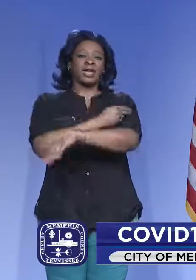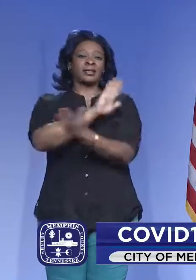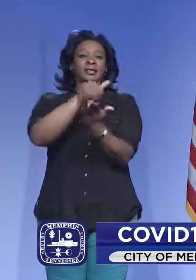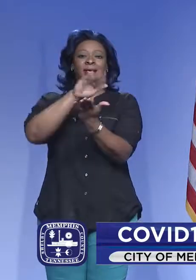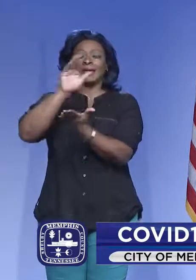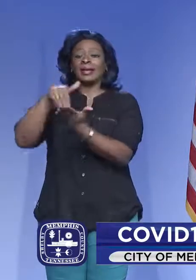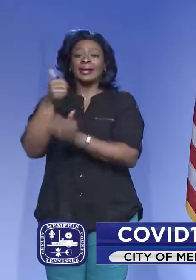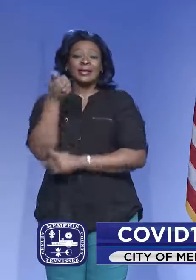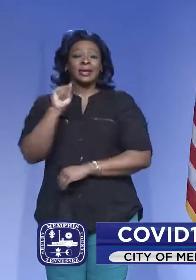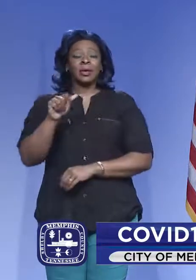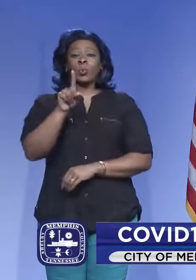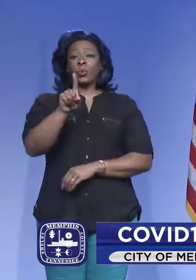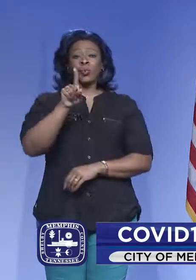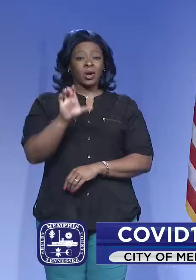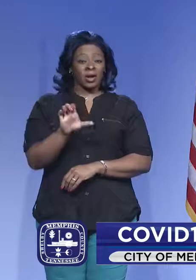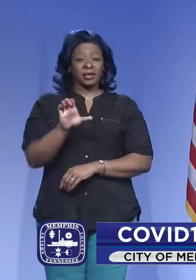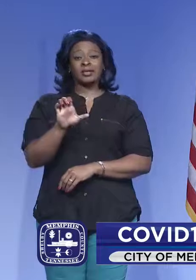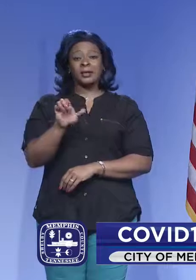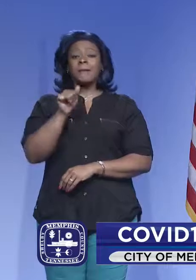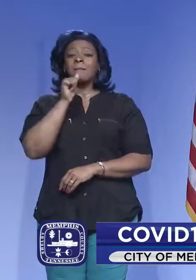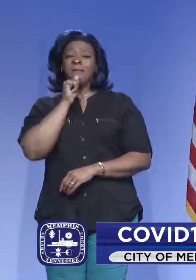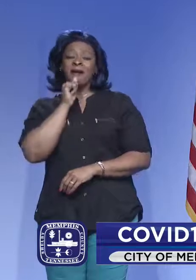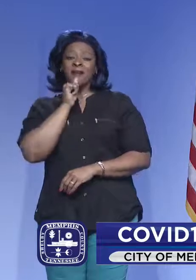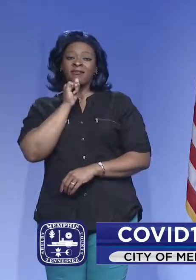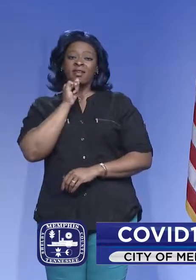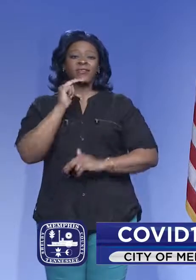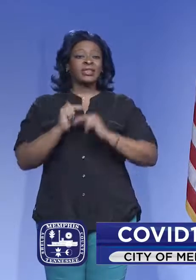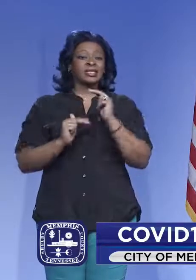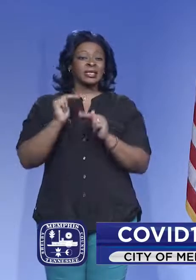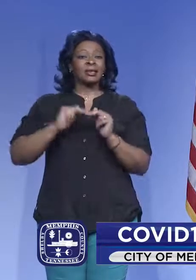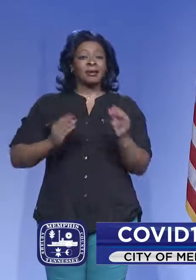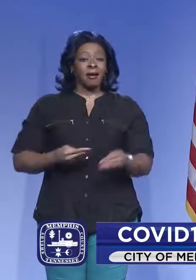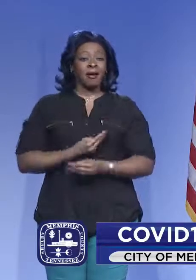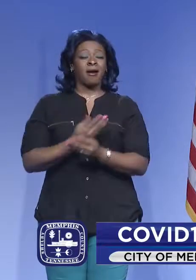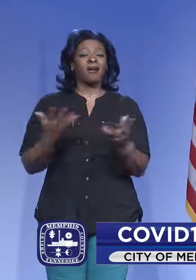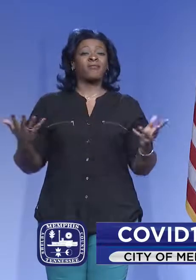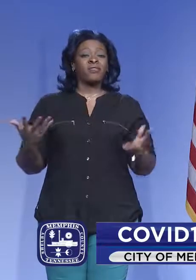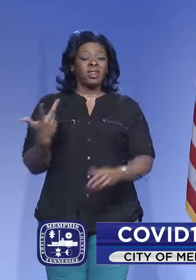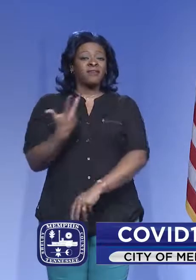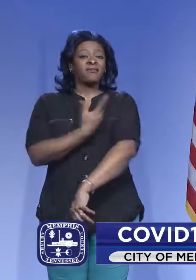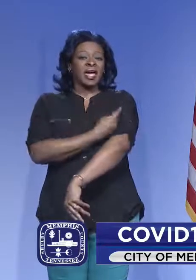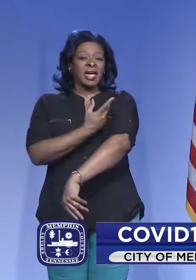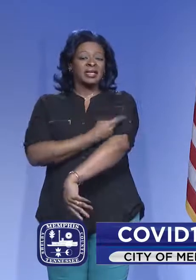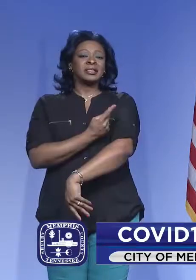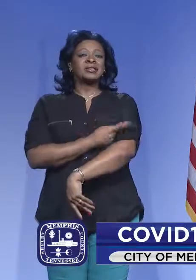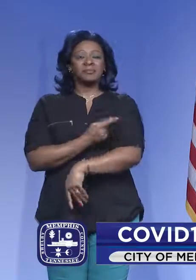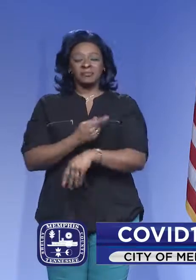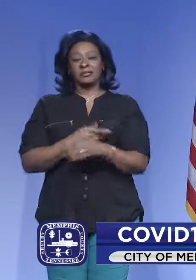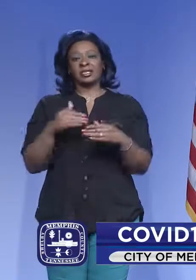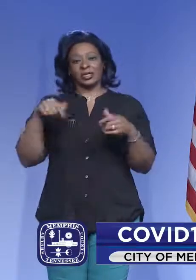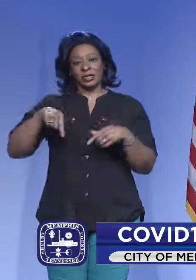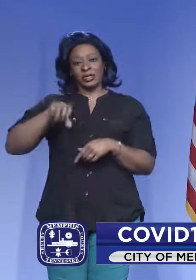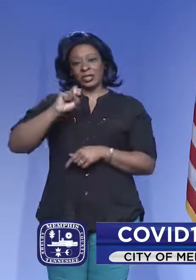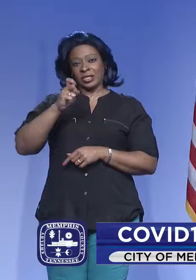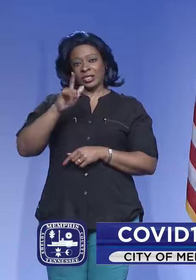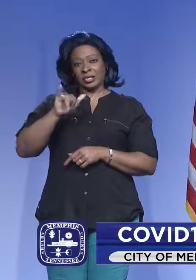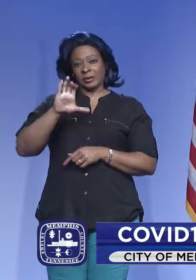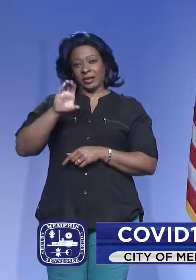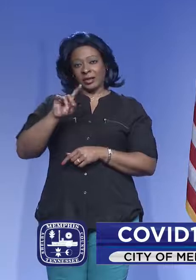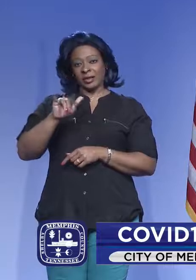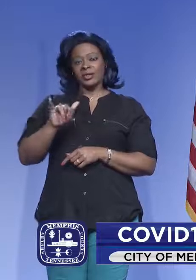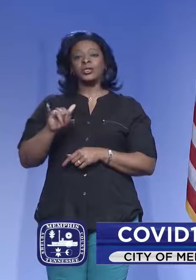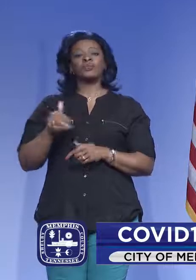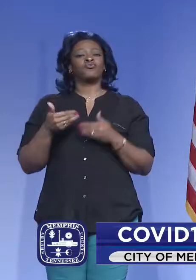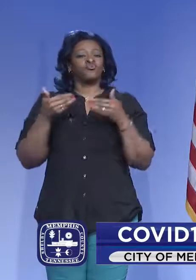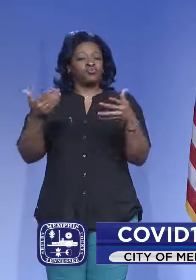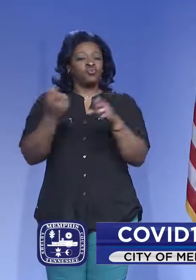sites or any of the 100 private facilities that are around and offering vaccines in Shelby County to